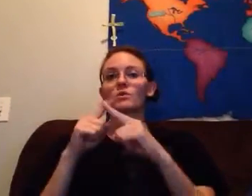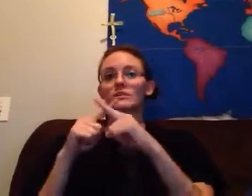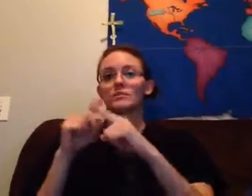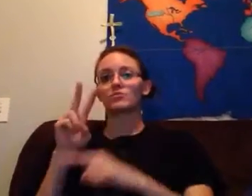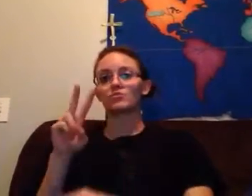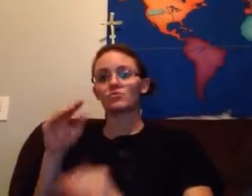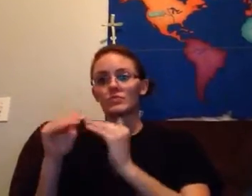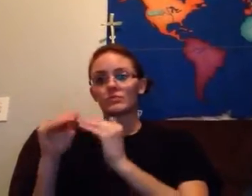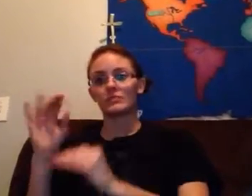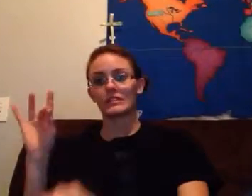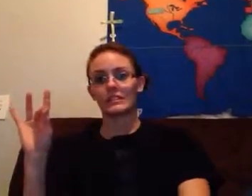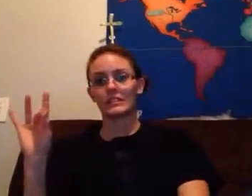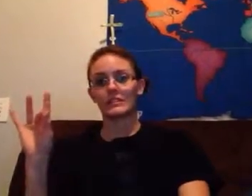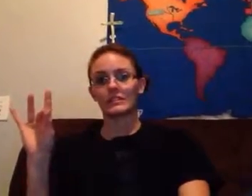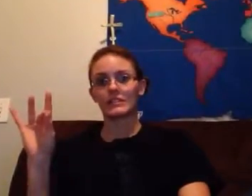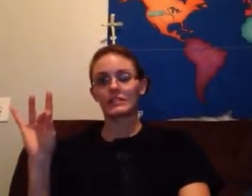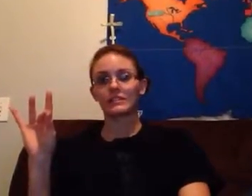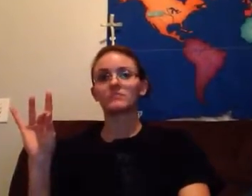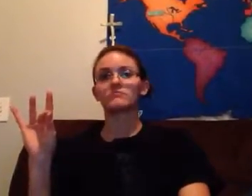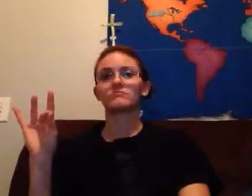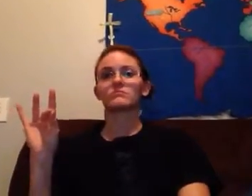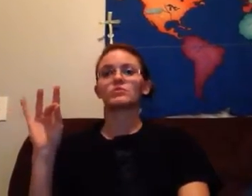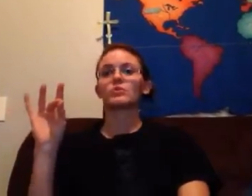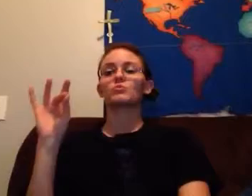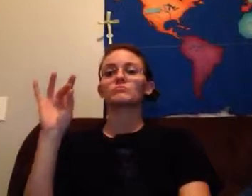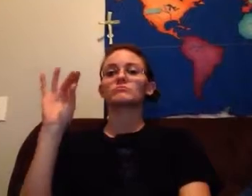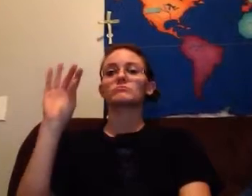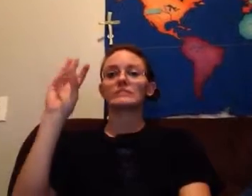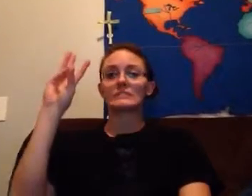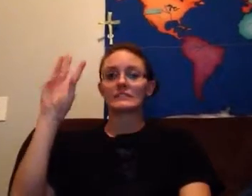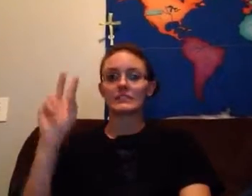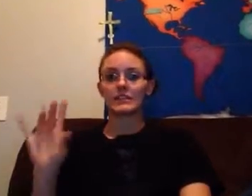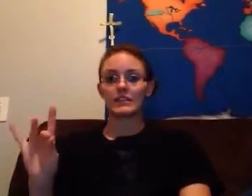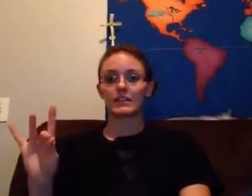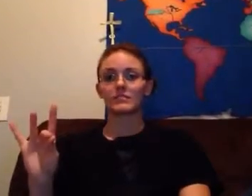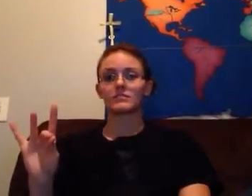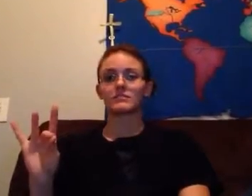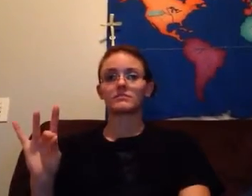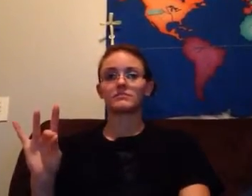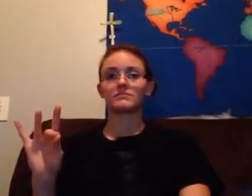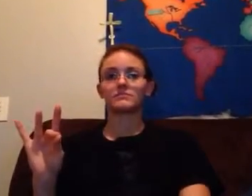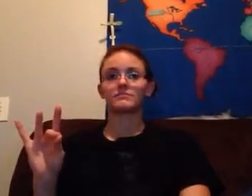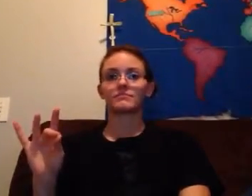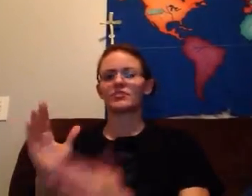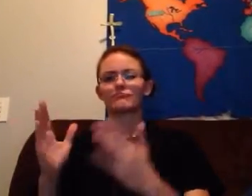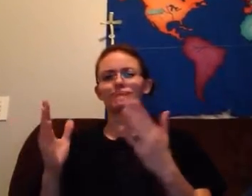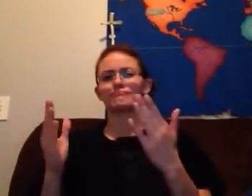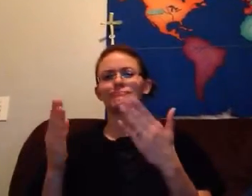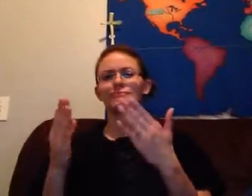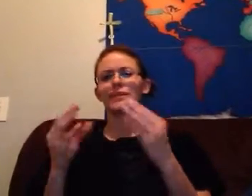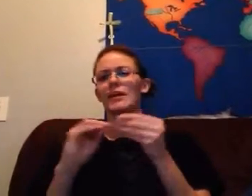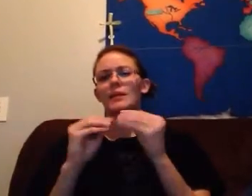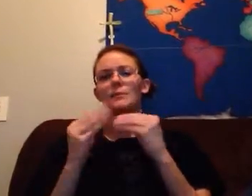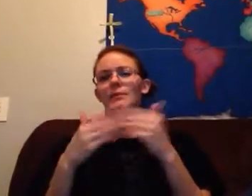3/4. And I can use any number to multiply those by. I can do times